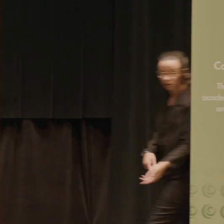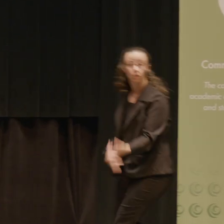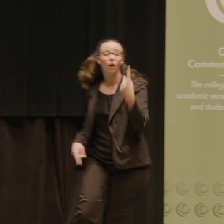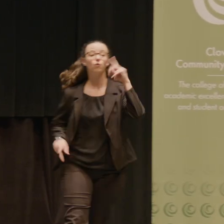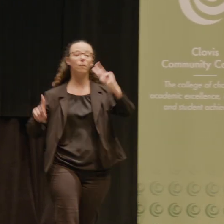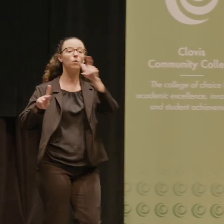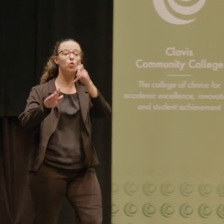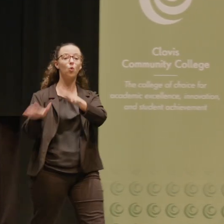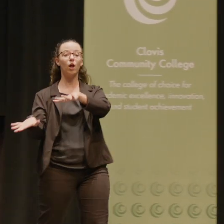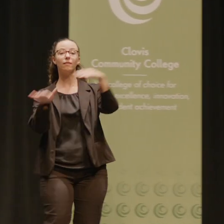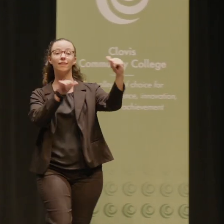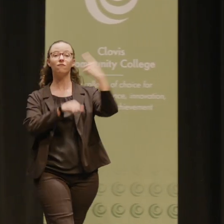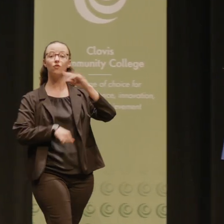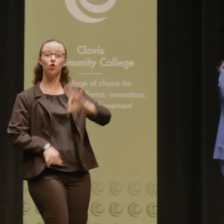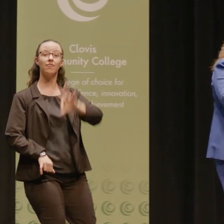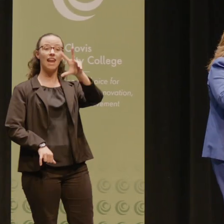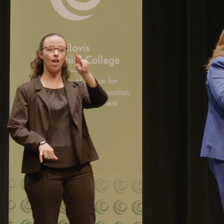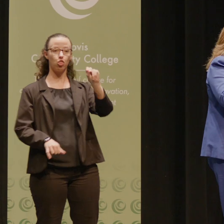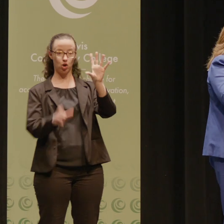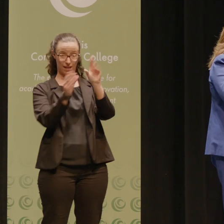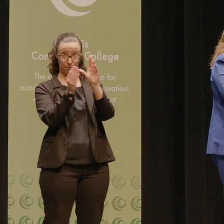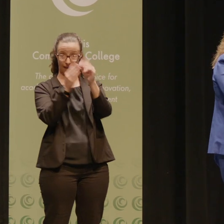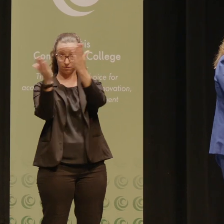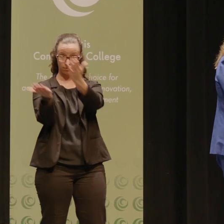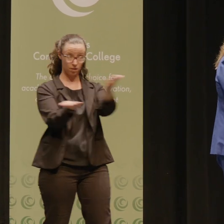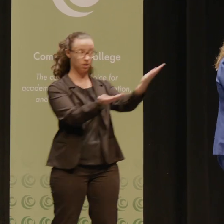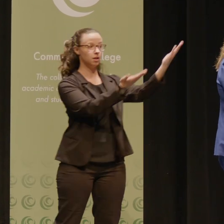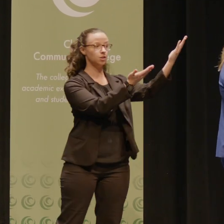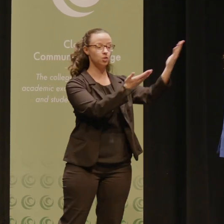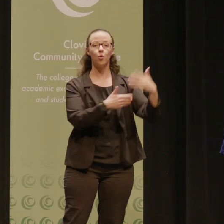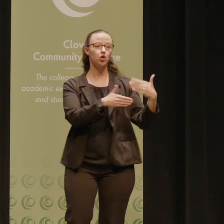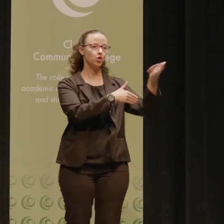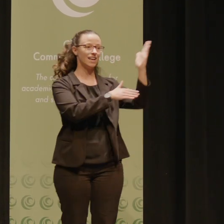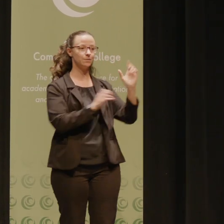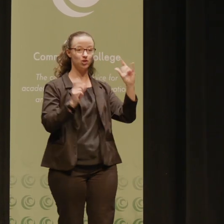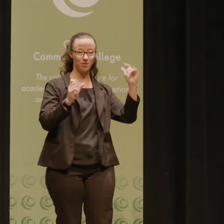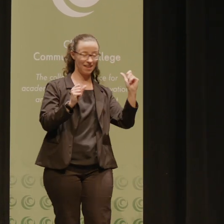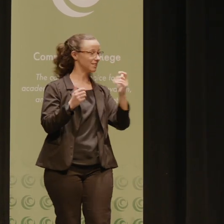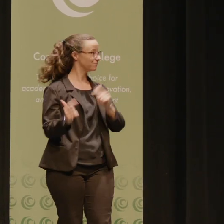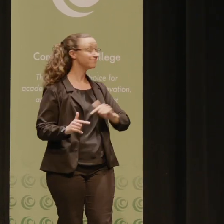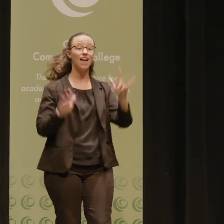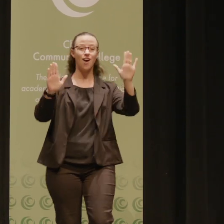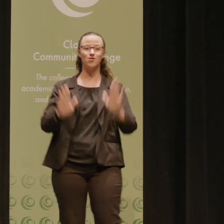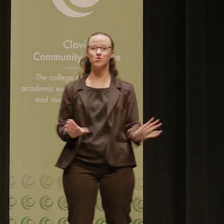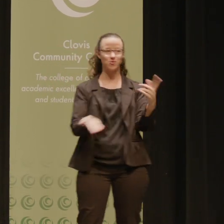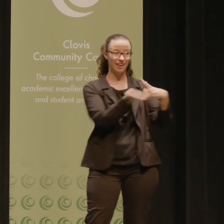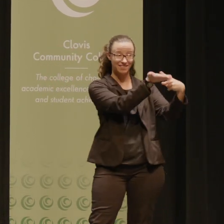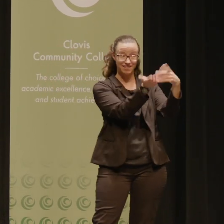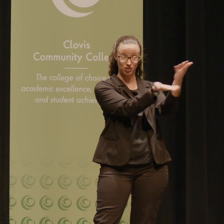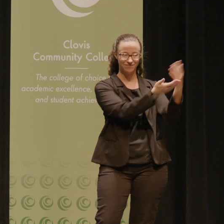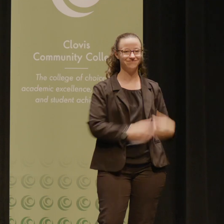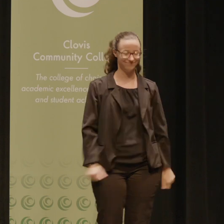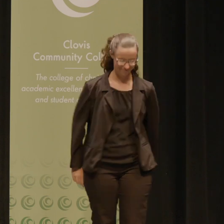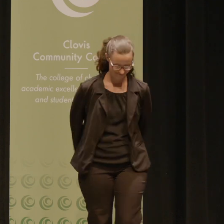meeting, I understand that we are going to be exiting, but your next speaker is amazing, and you're taking over. So here you go. Have a great session.